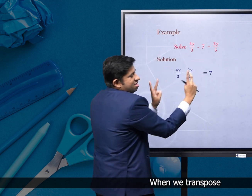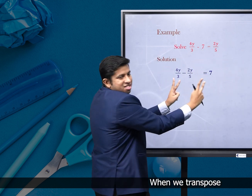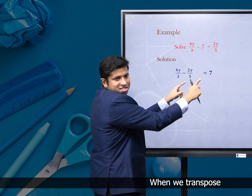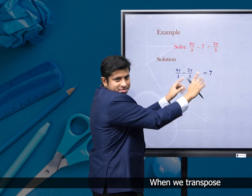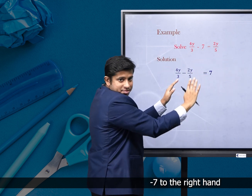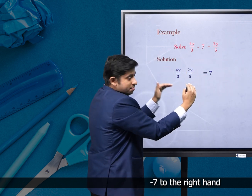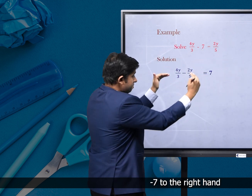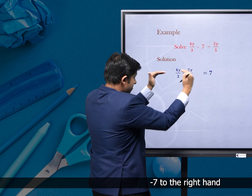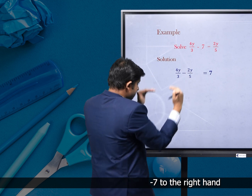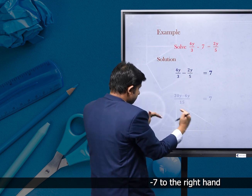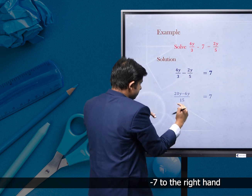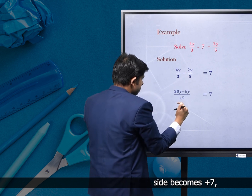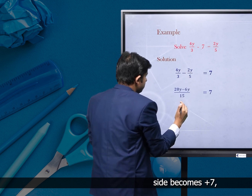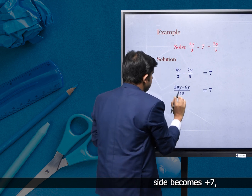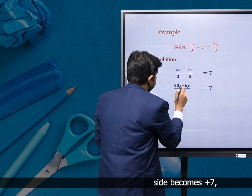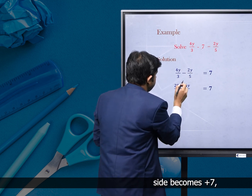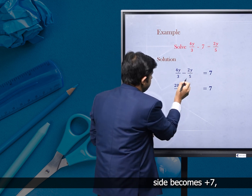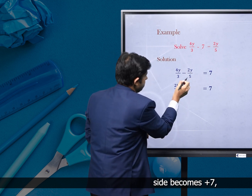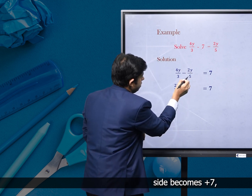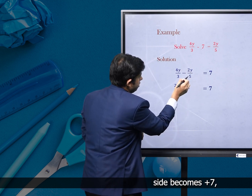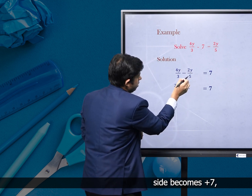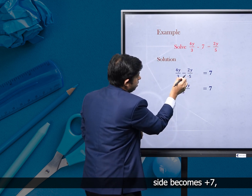transpose minus 7 to the right hand side becomes plus 7.